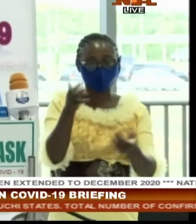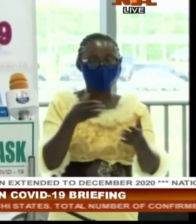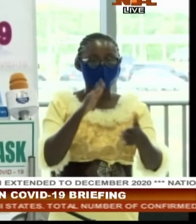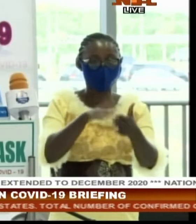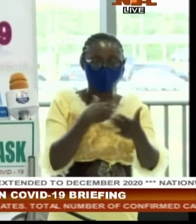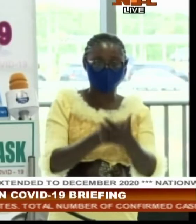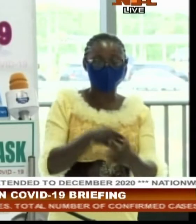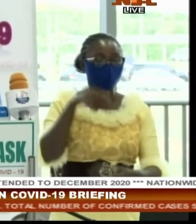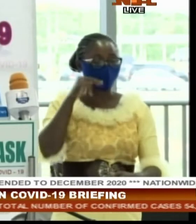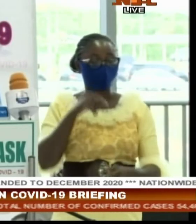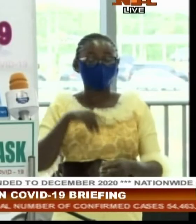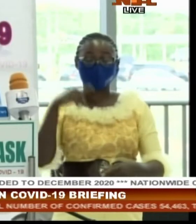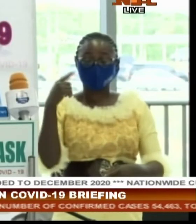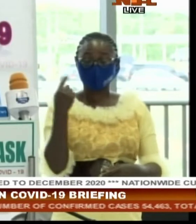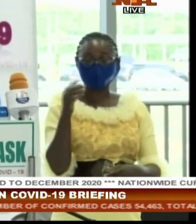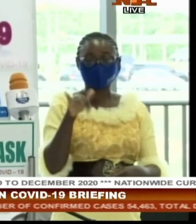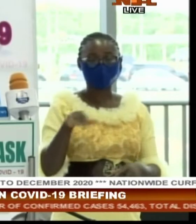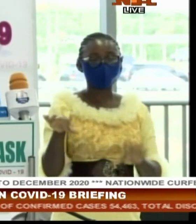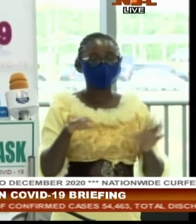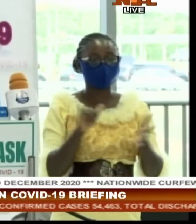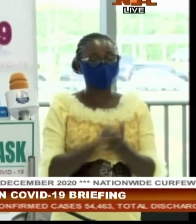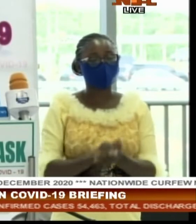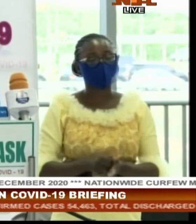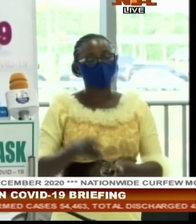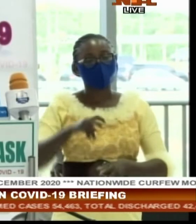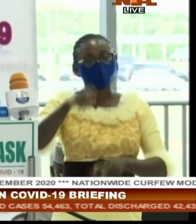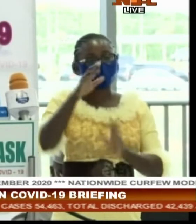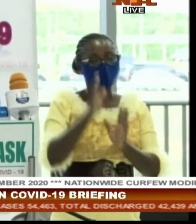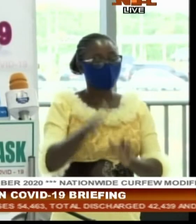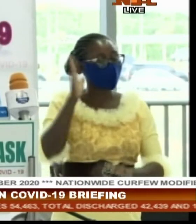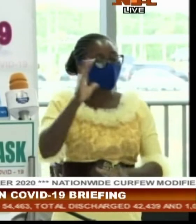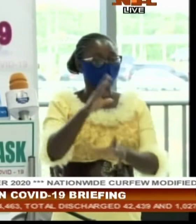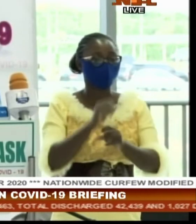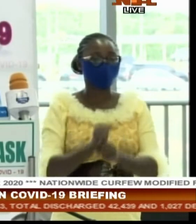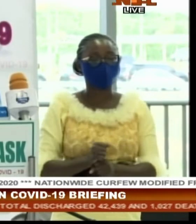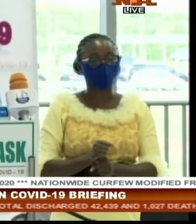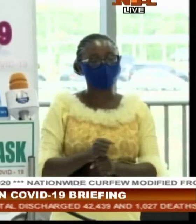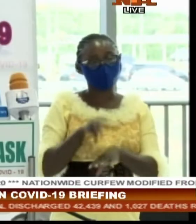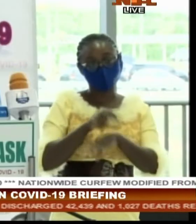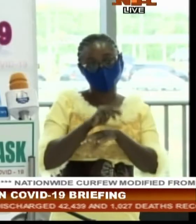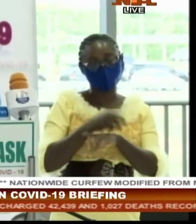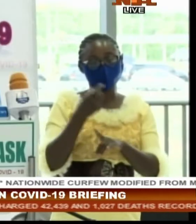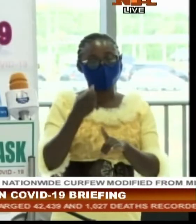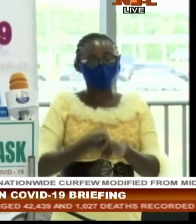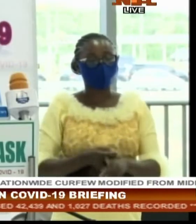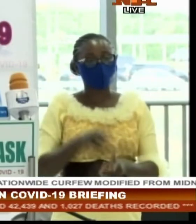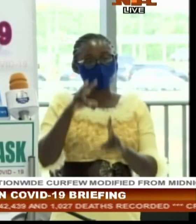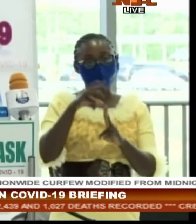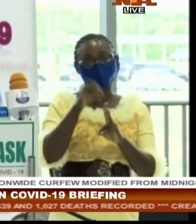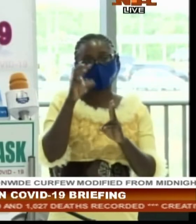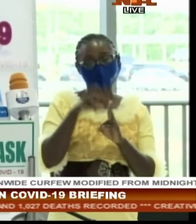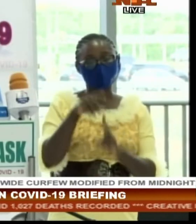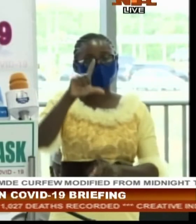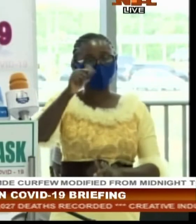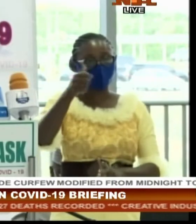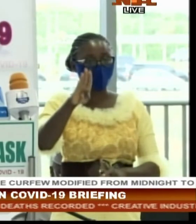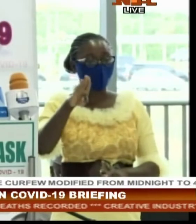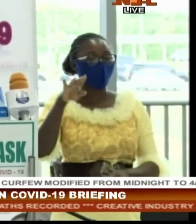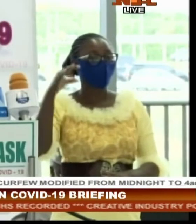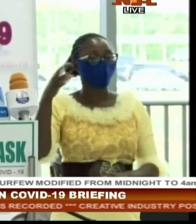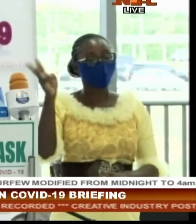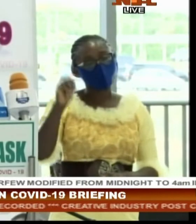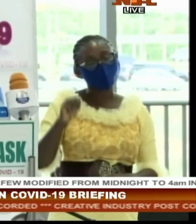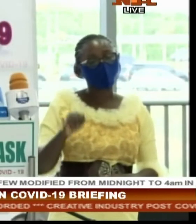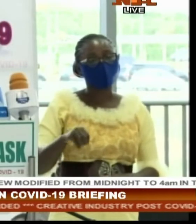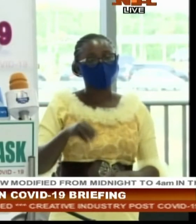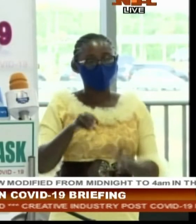Once payment is completed, passengers will receive an email from the selected laboratories of their choice, providing them